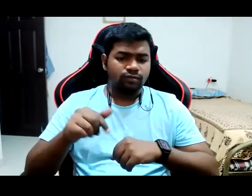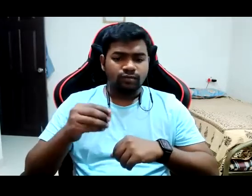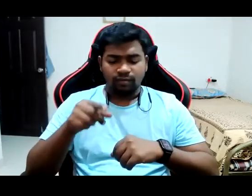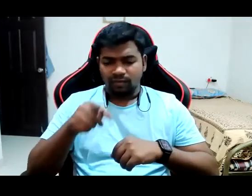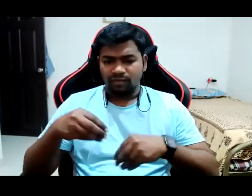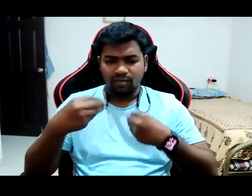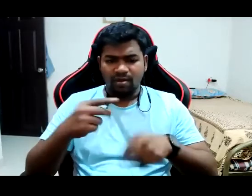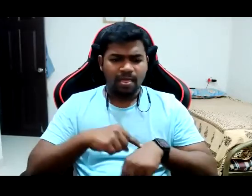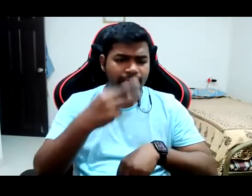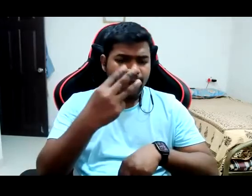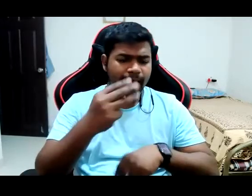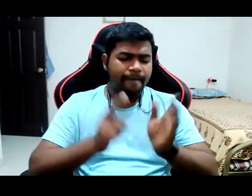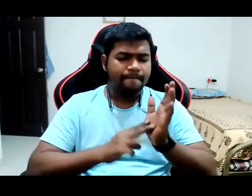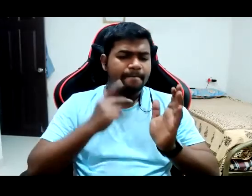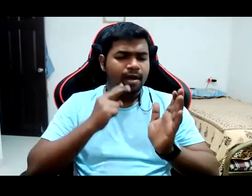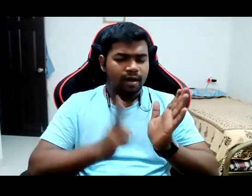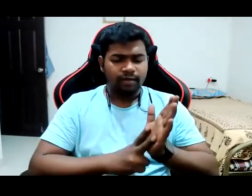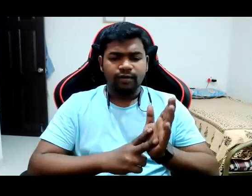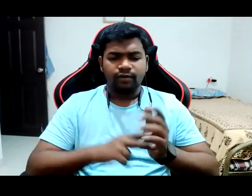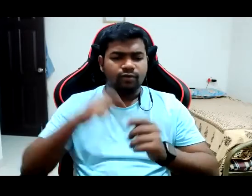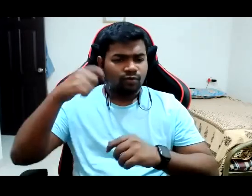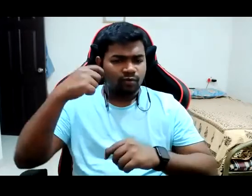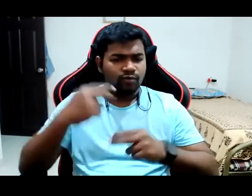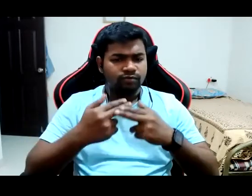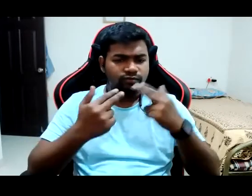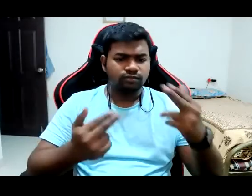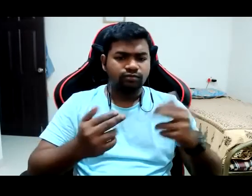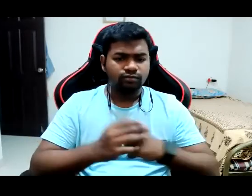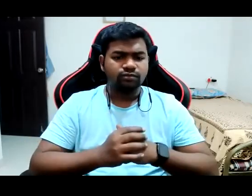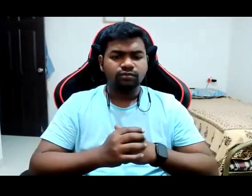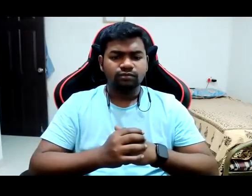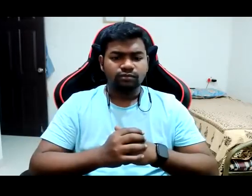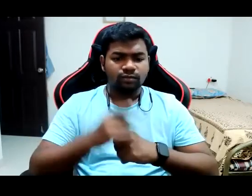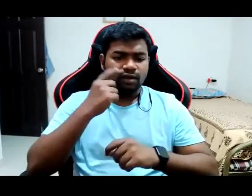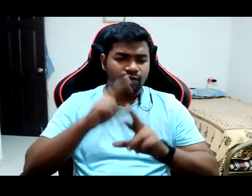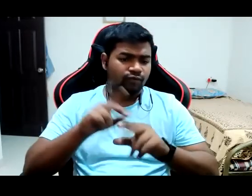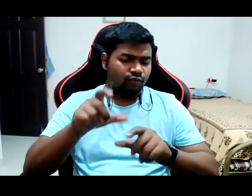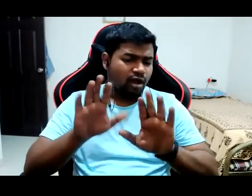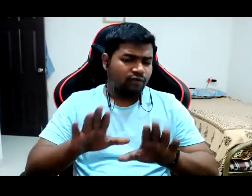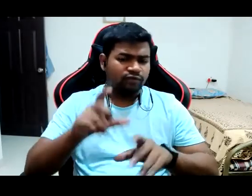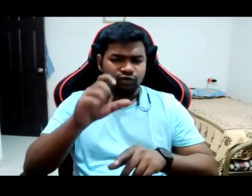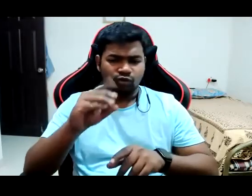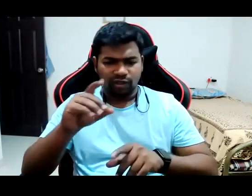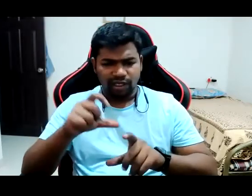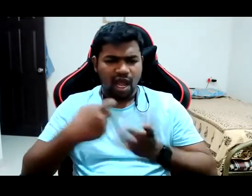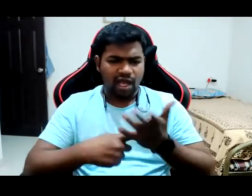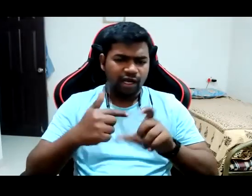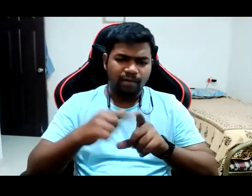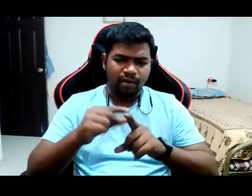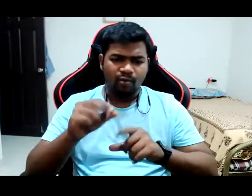that 3-minute video that I talked about, as well as if you have any code repo and a link to the working functional